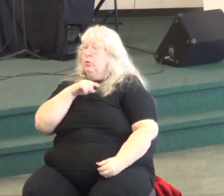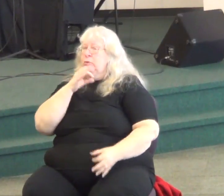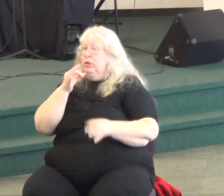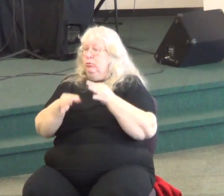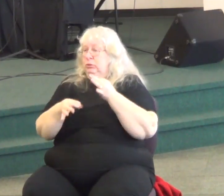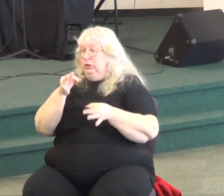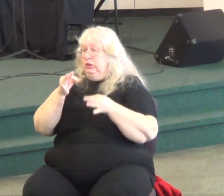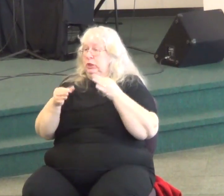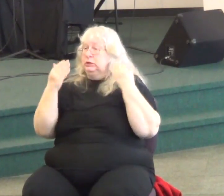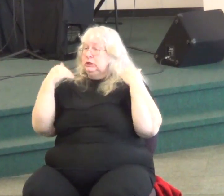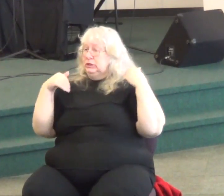angels.